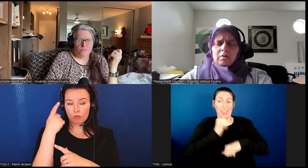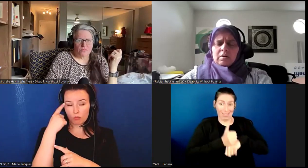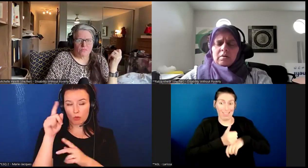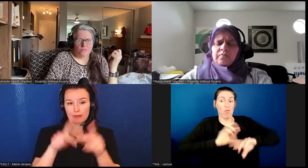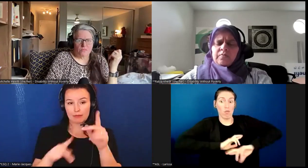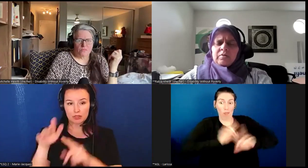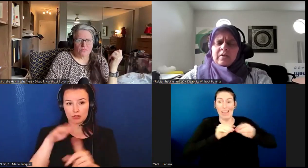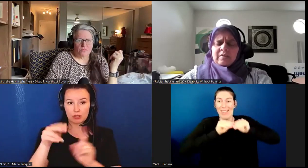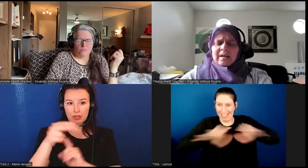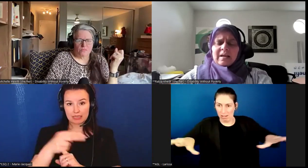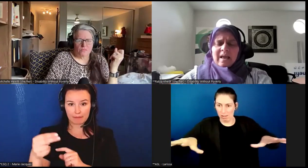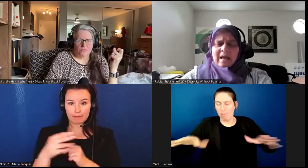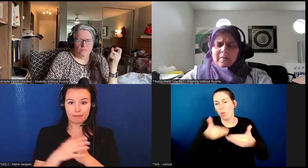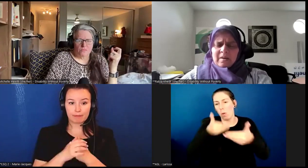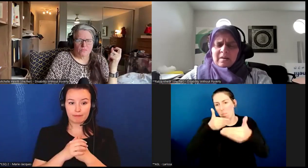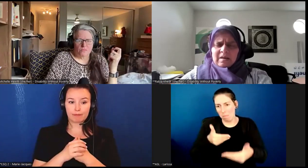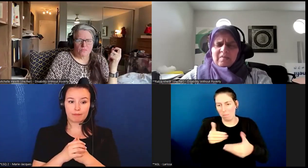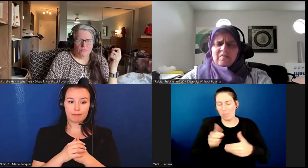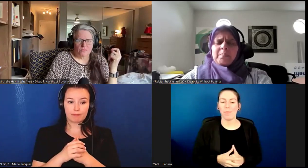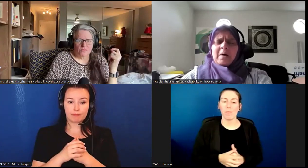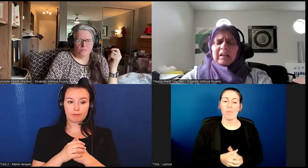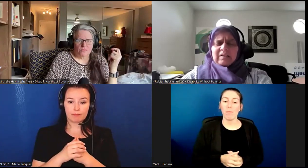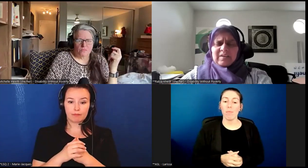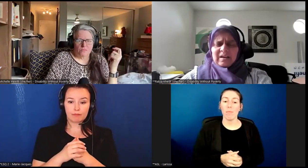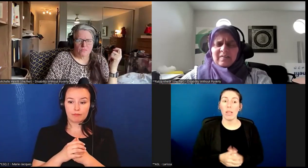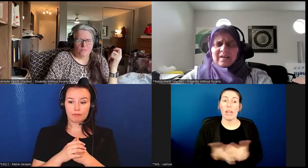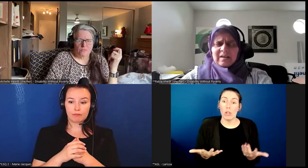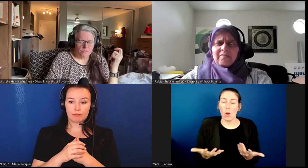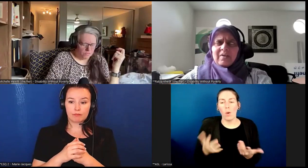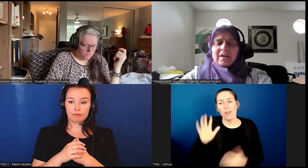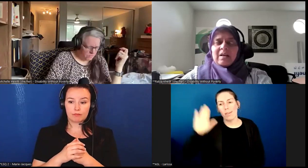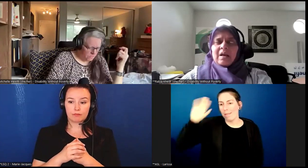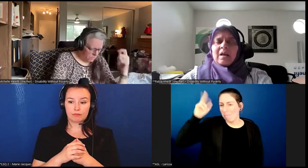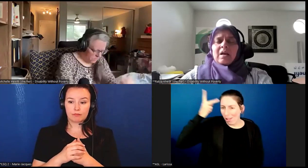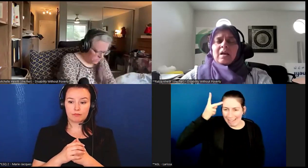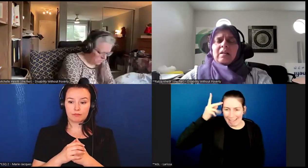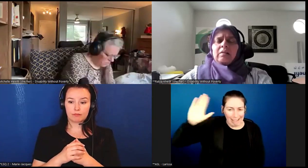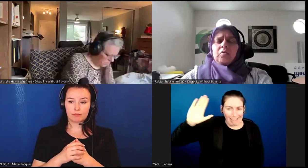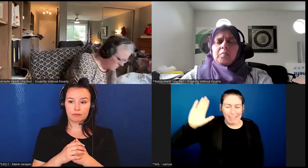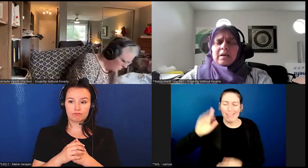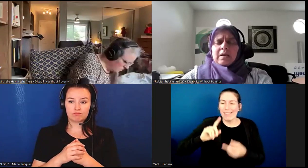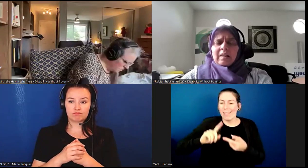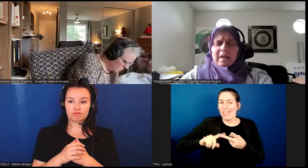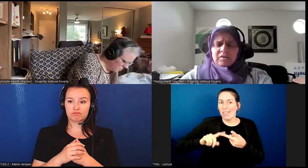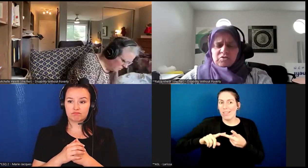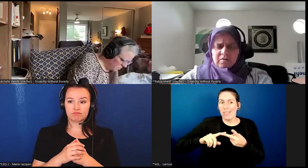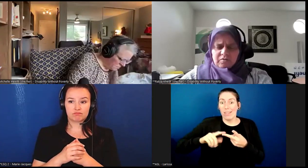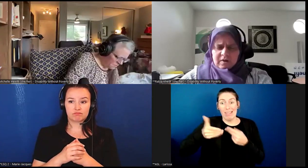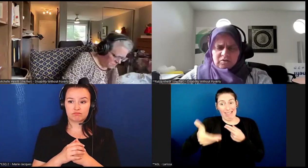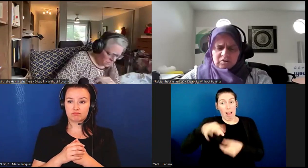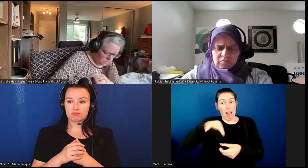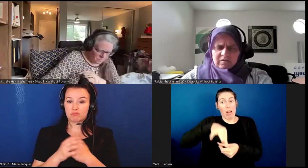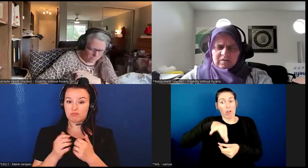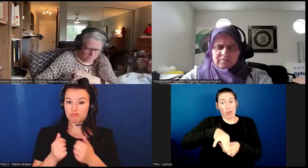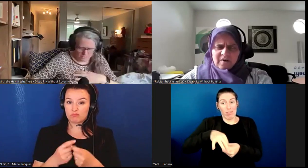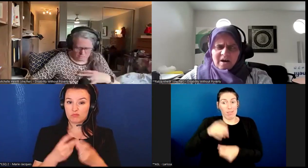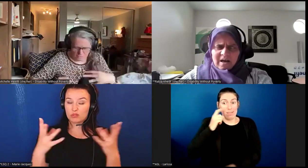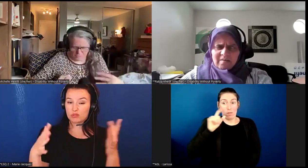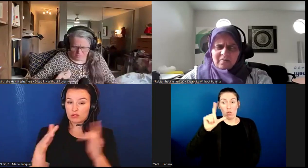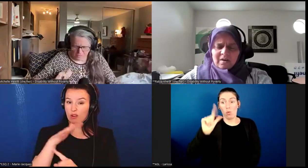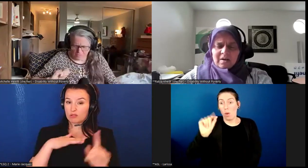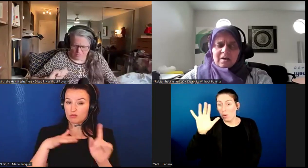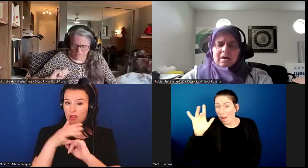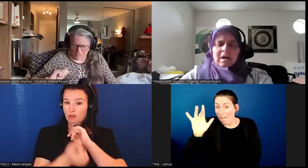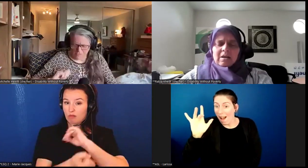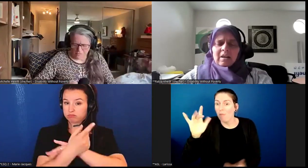So there are a few things that can happen given politics and given the looming election of